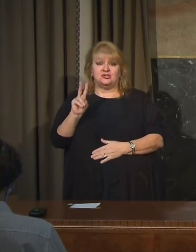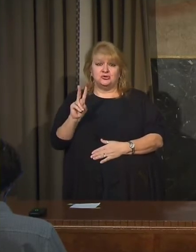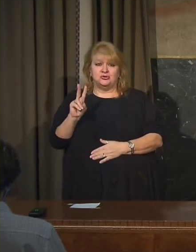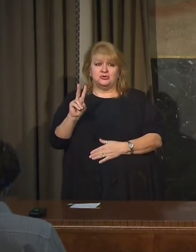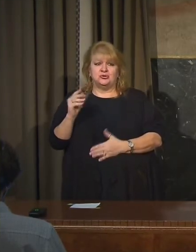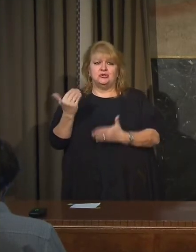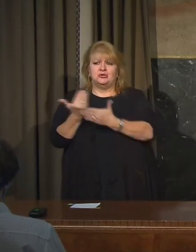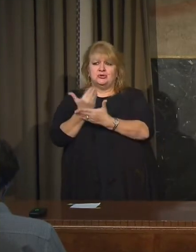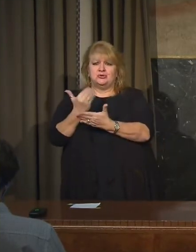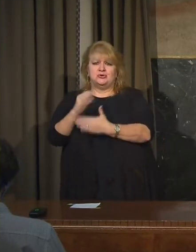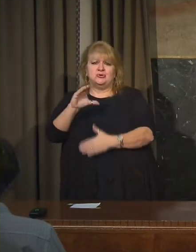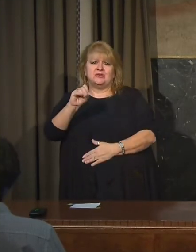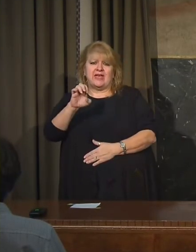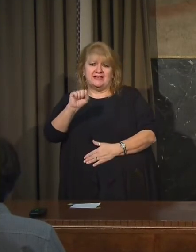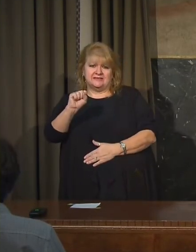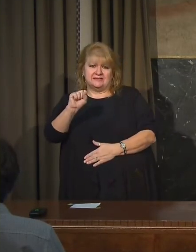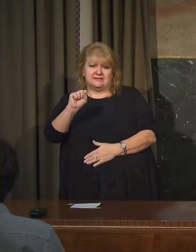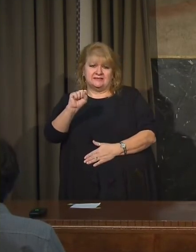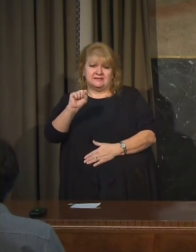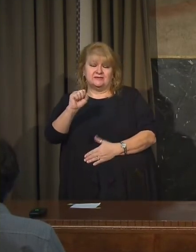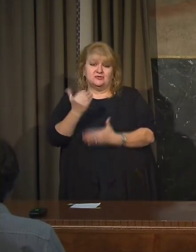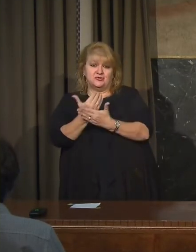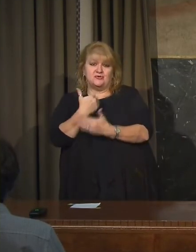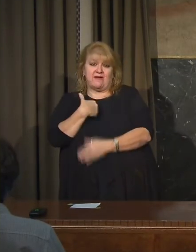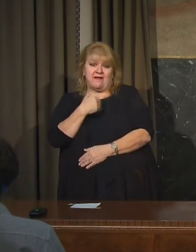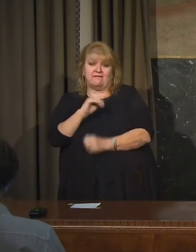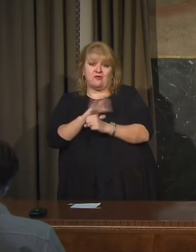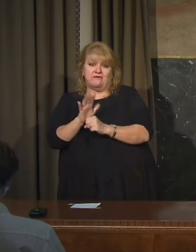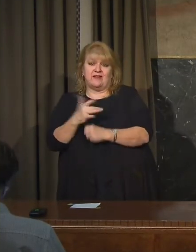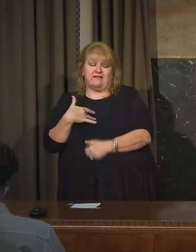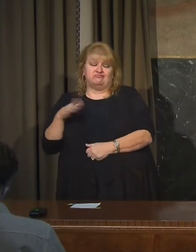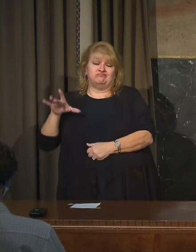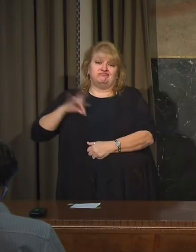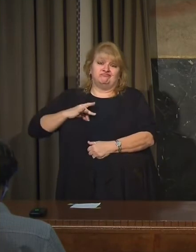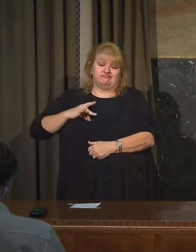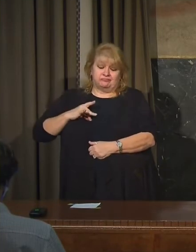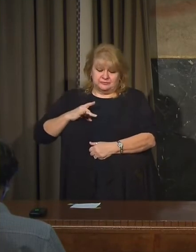6,882 new cases of COVID-19 in the state of Louisiana.